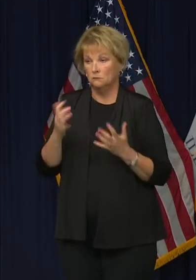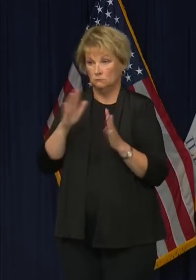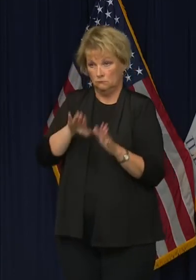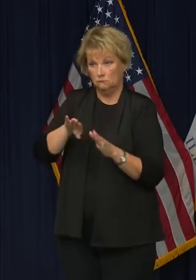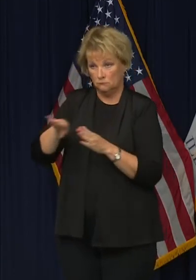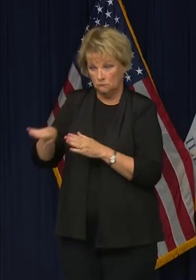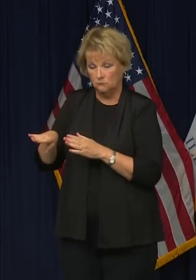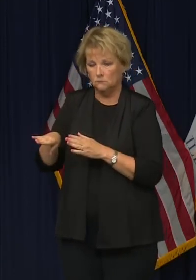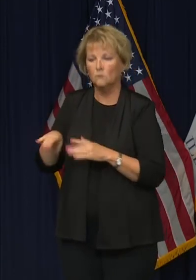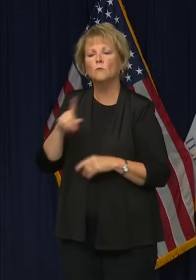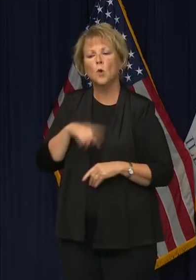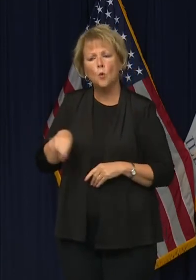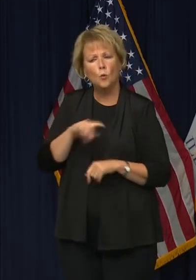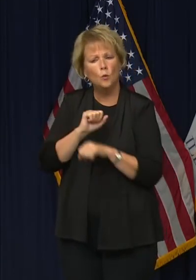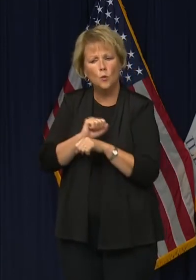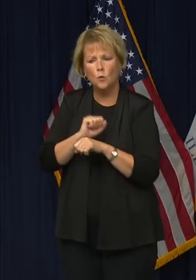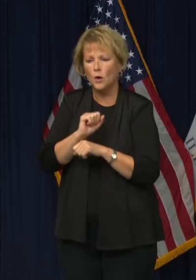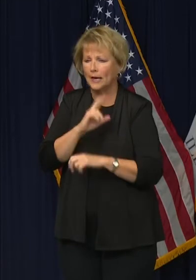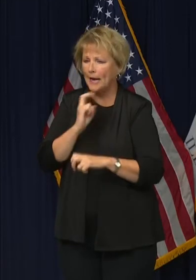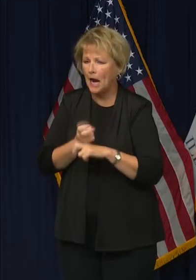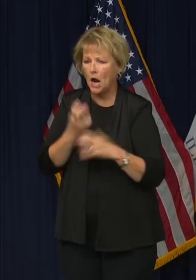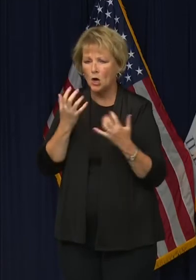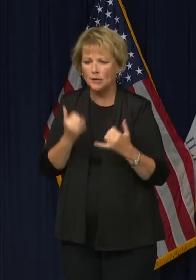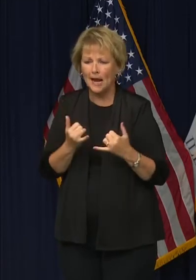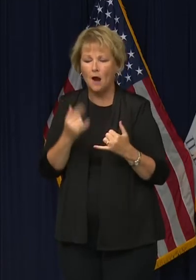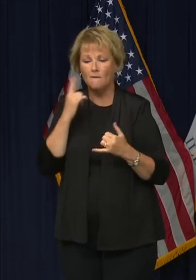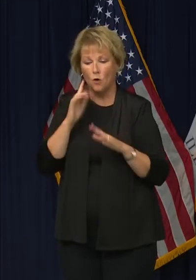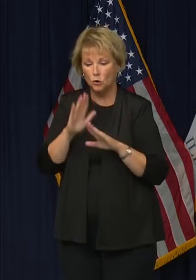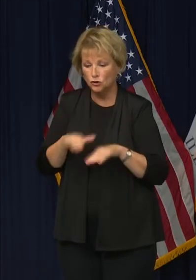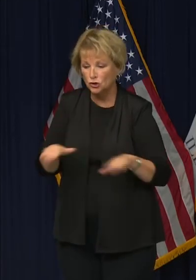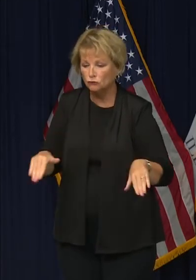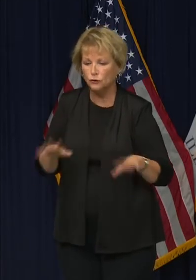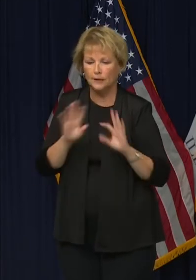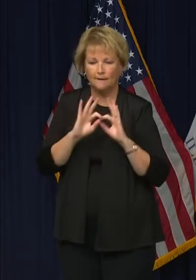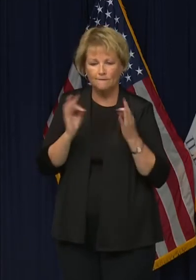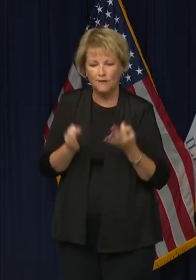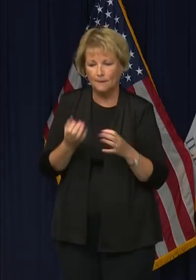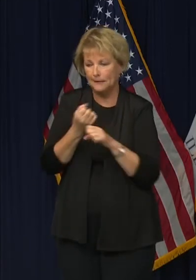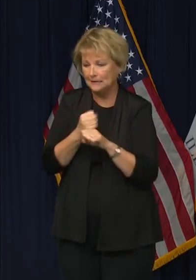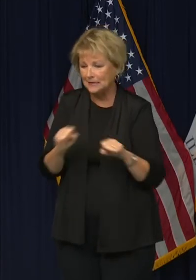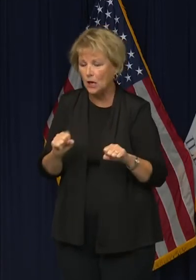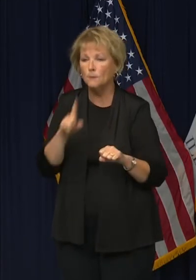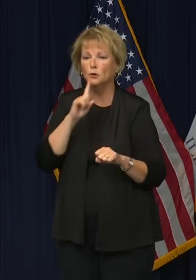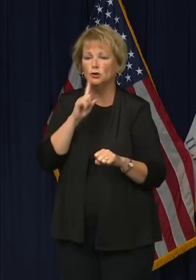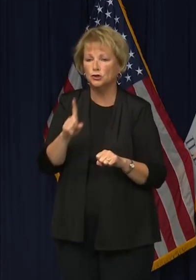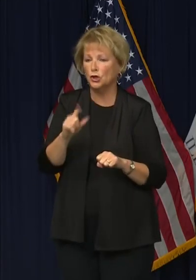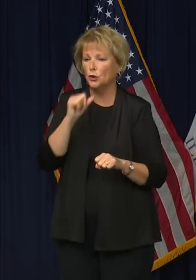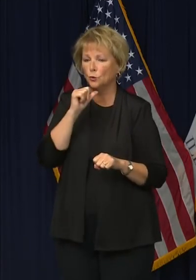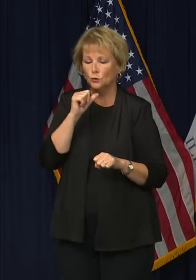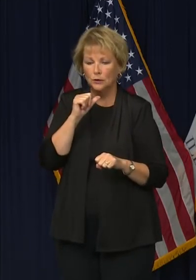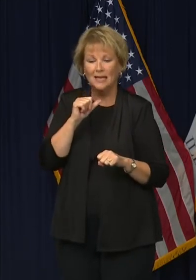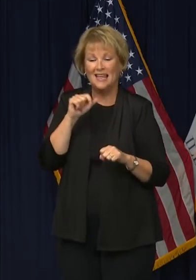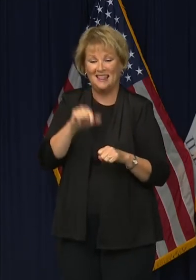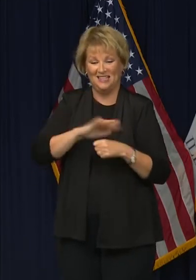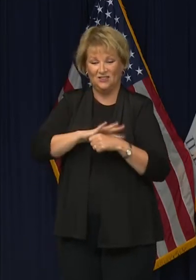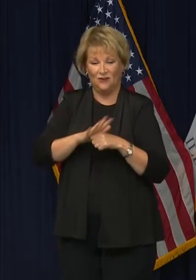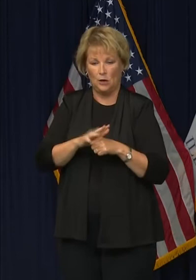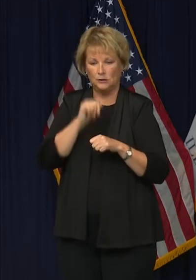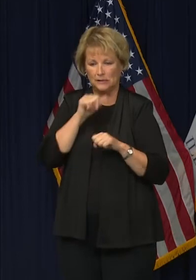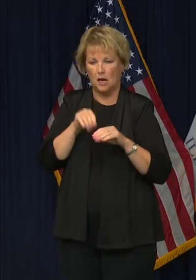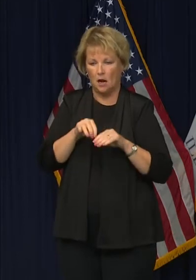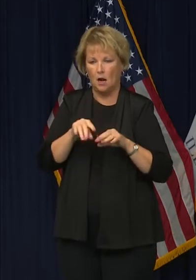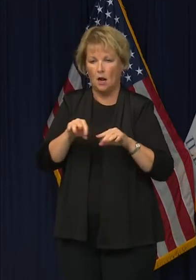that, we're working hard to keep our children, keep their families safe, to make sure that we're not getting this virus